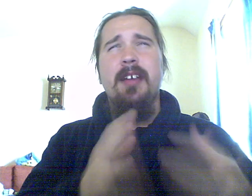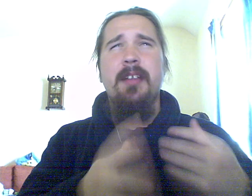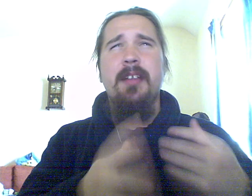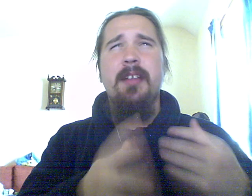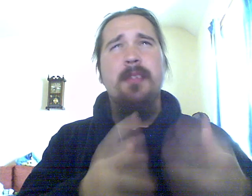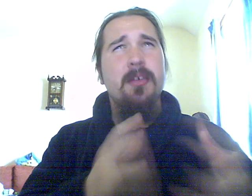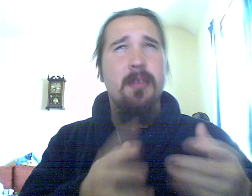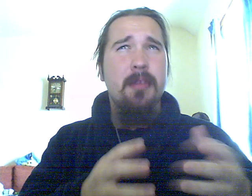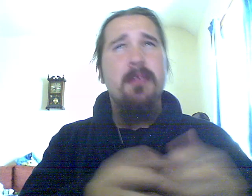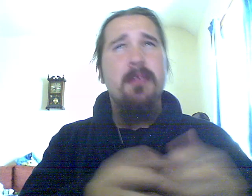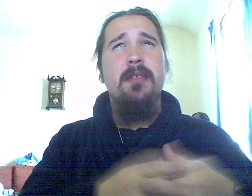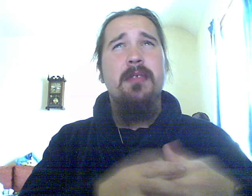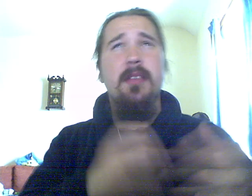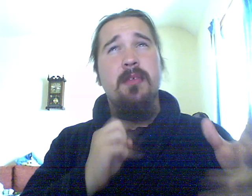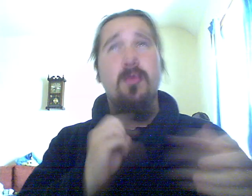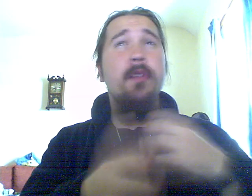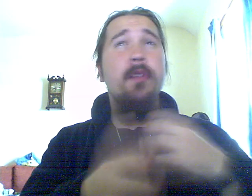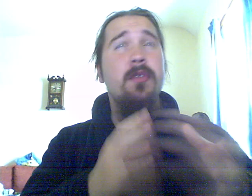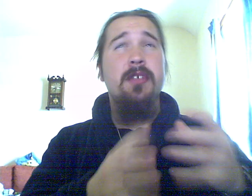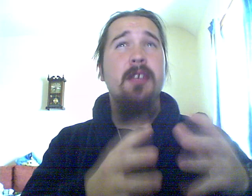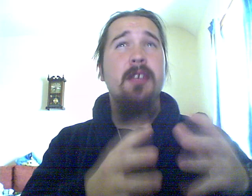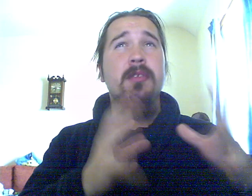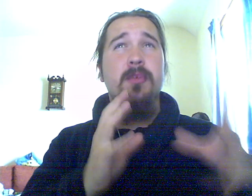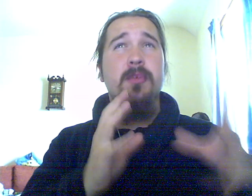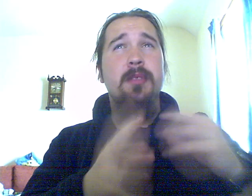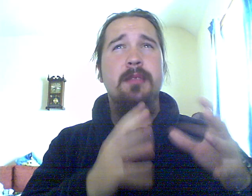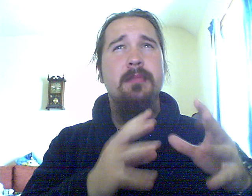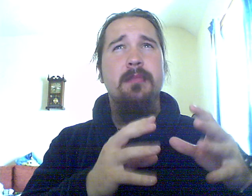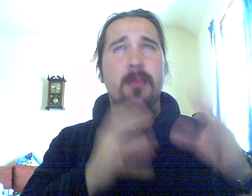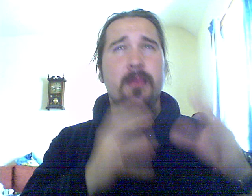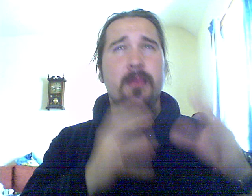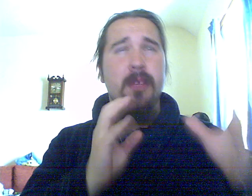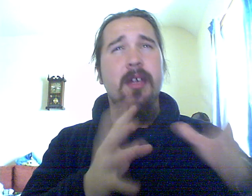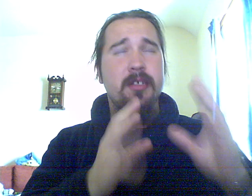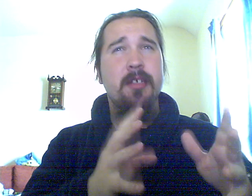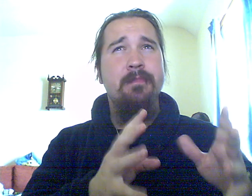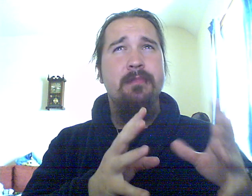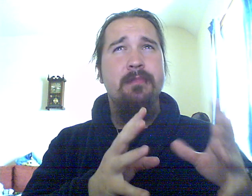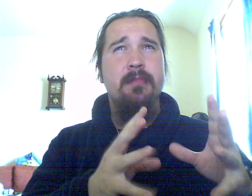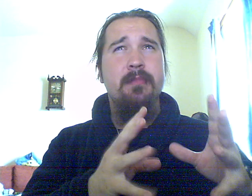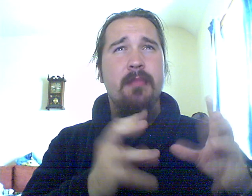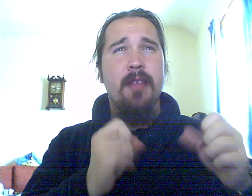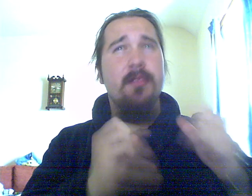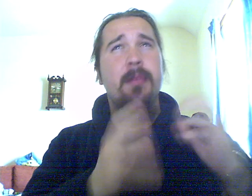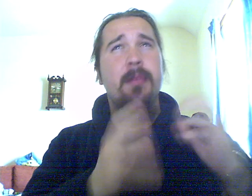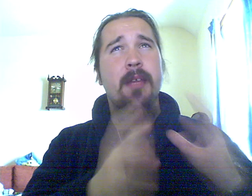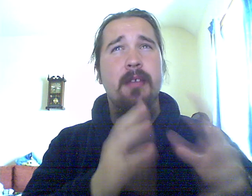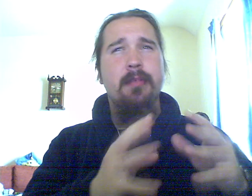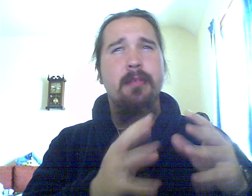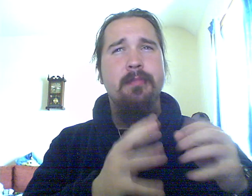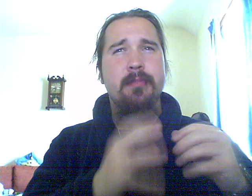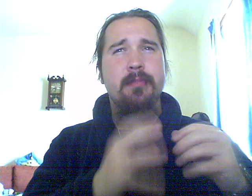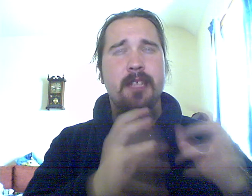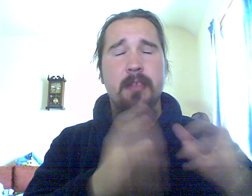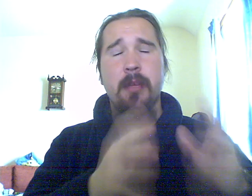I can empathize with some bits. There's some wonderful scenes with where you can actually get some empathic sense memory